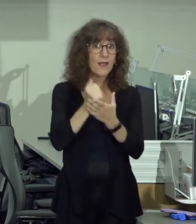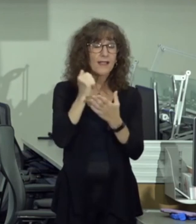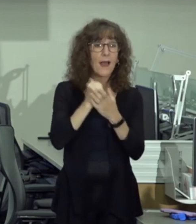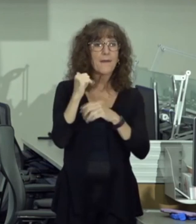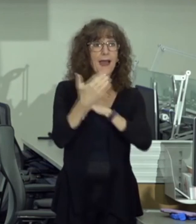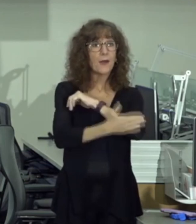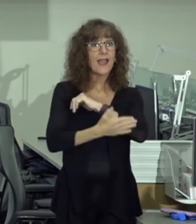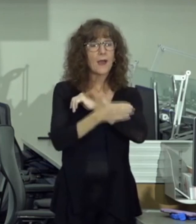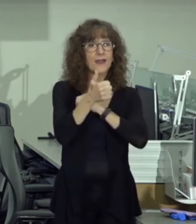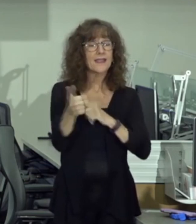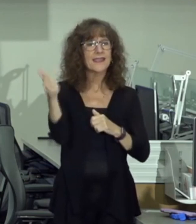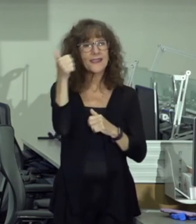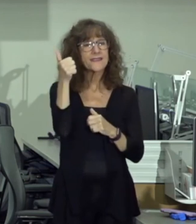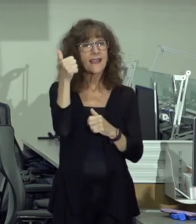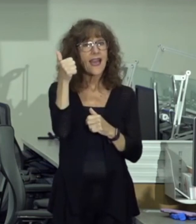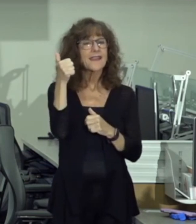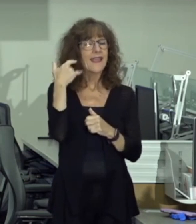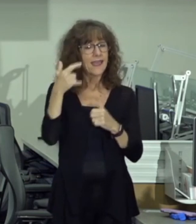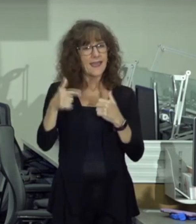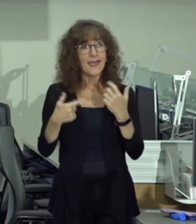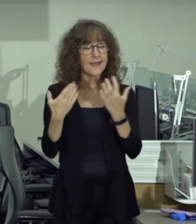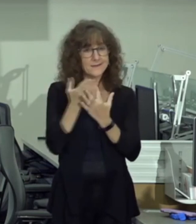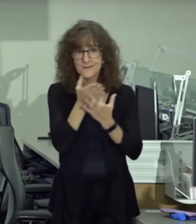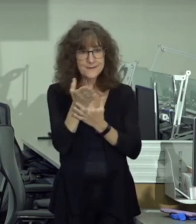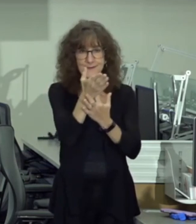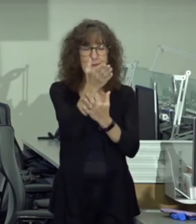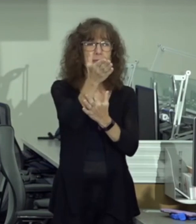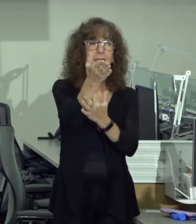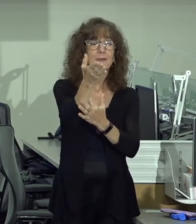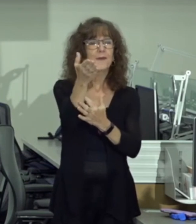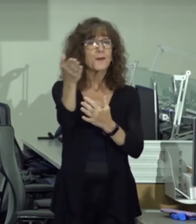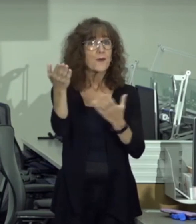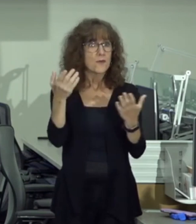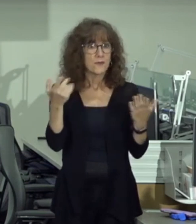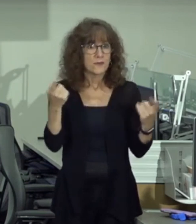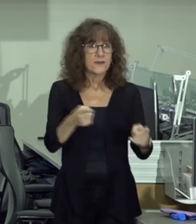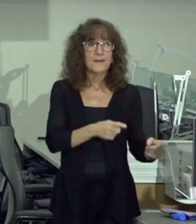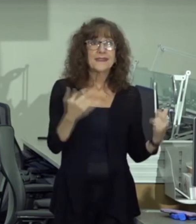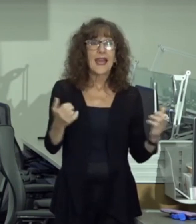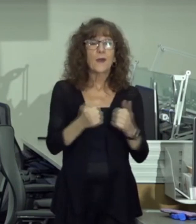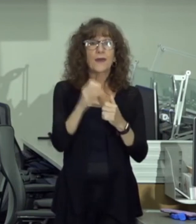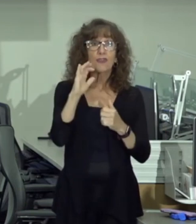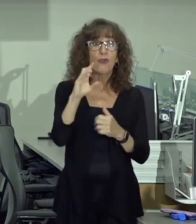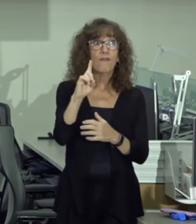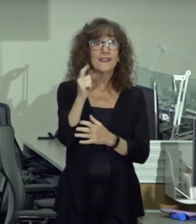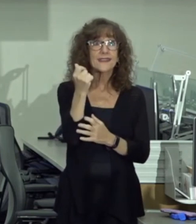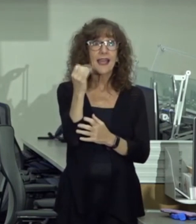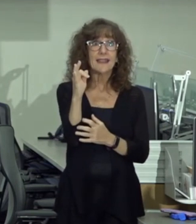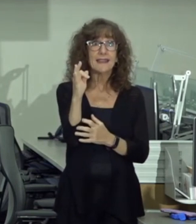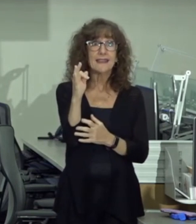our county executive in navigating the uncharted waters in which we find ourselves with COVID-19,